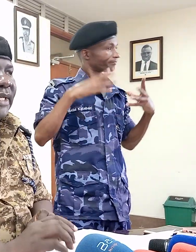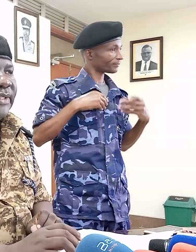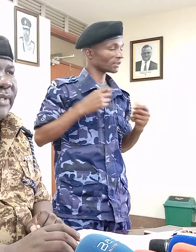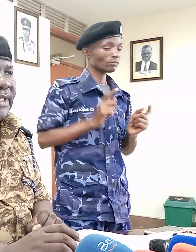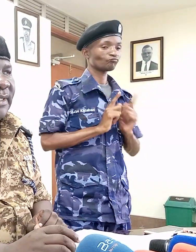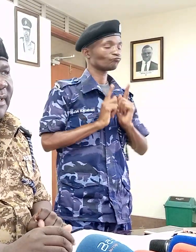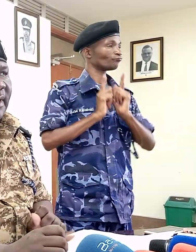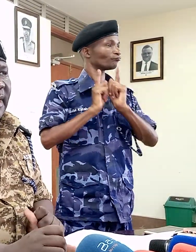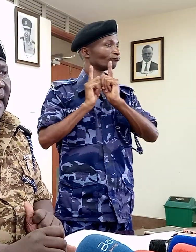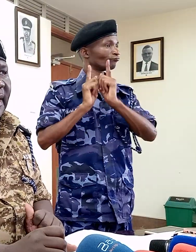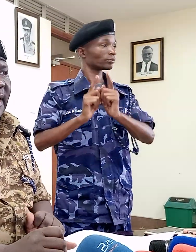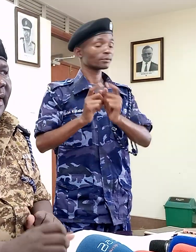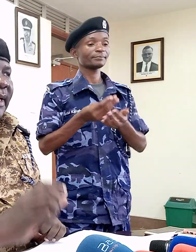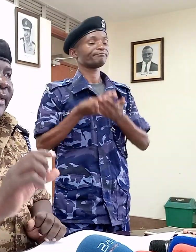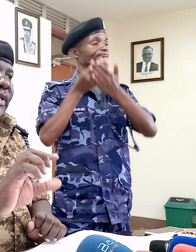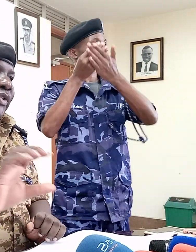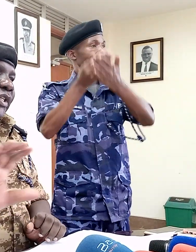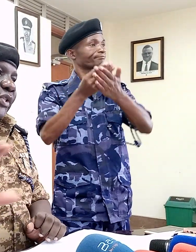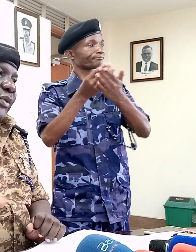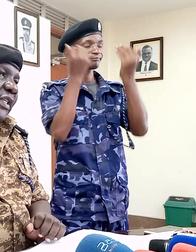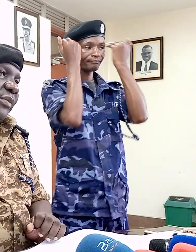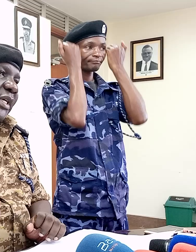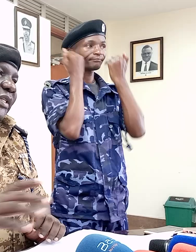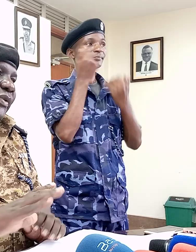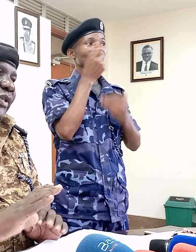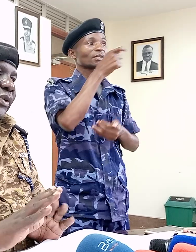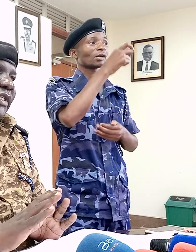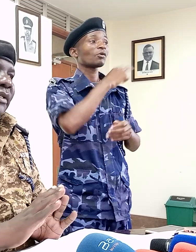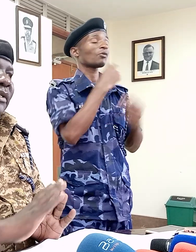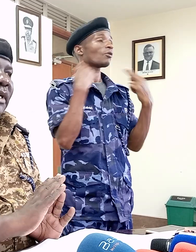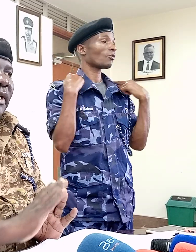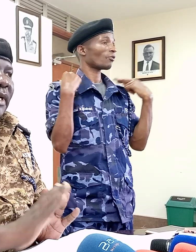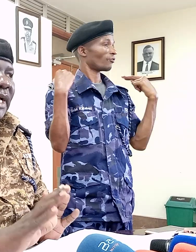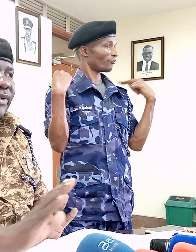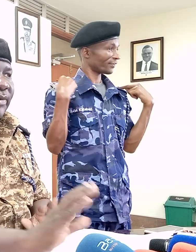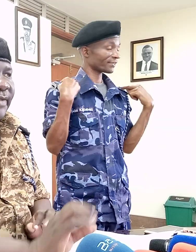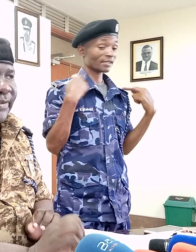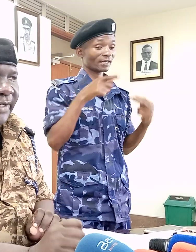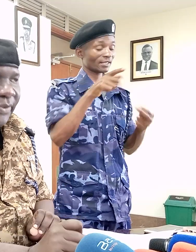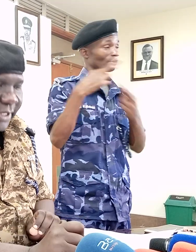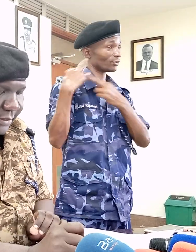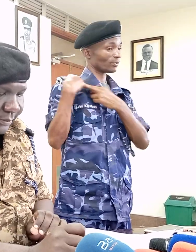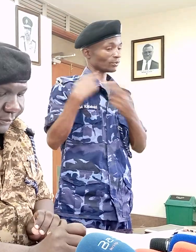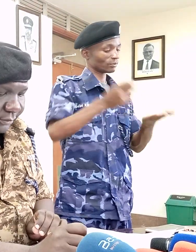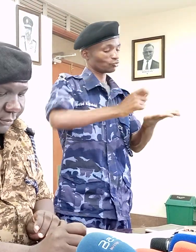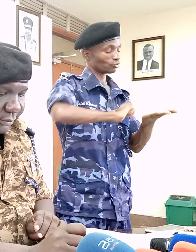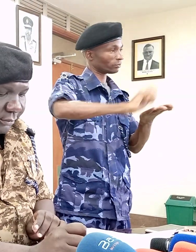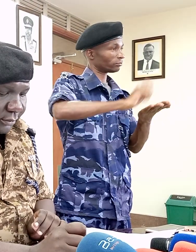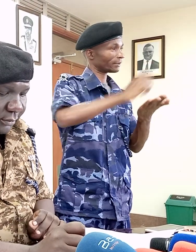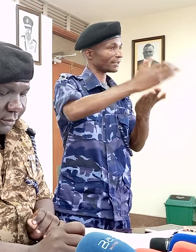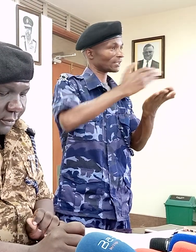the magistrate and an extrajudicial statement is reported out of his free will.